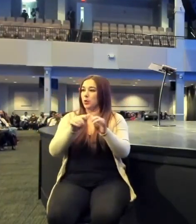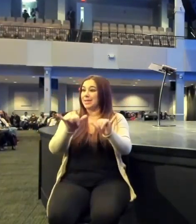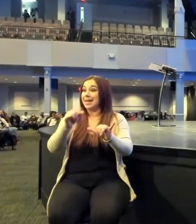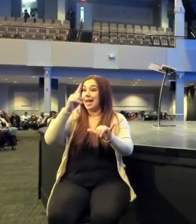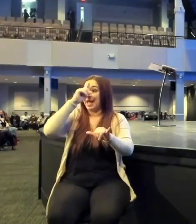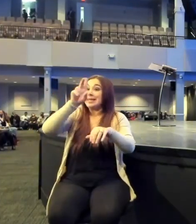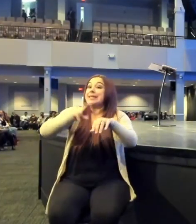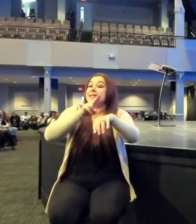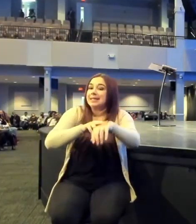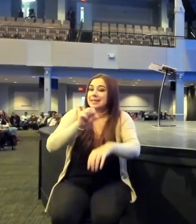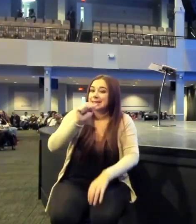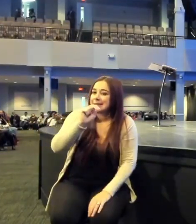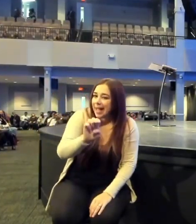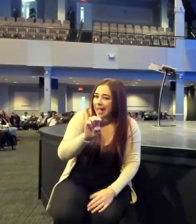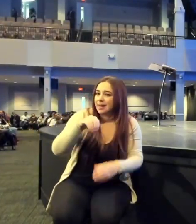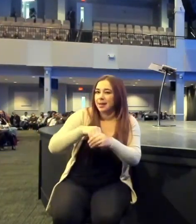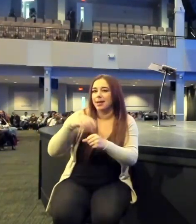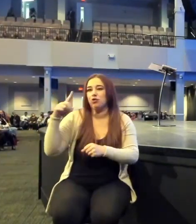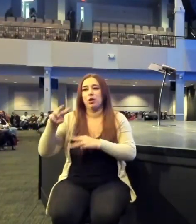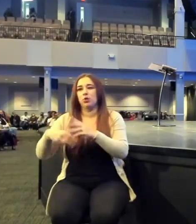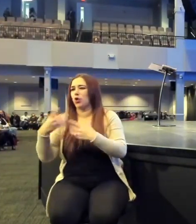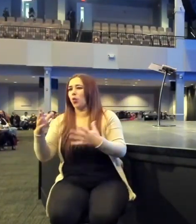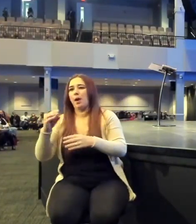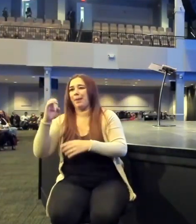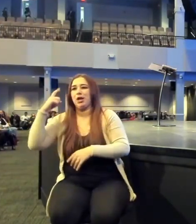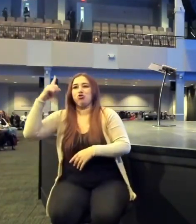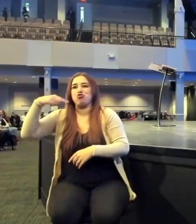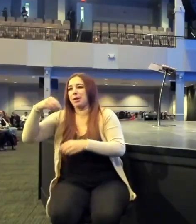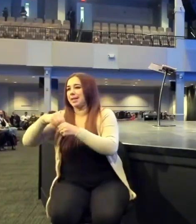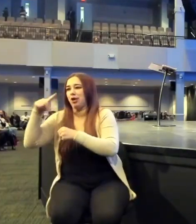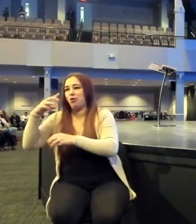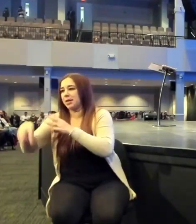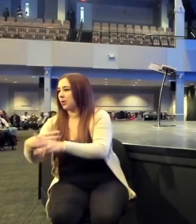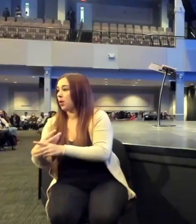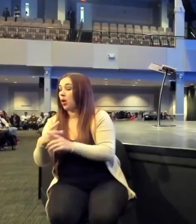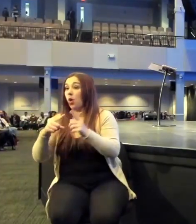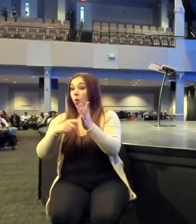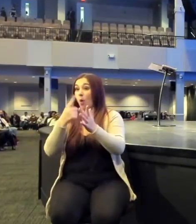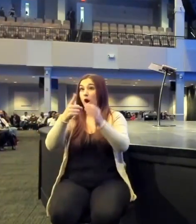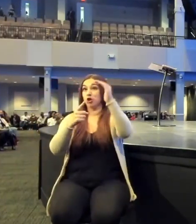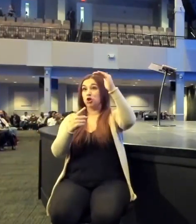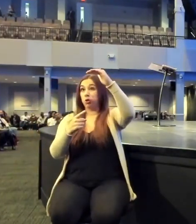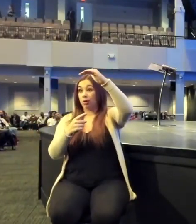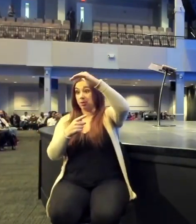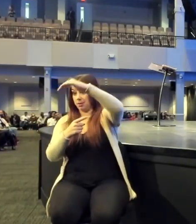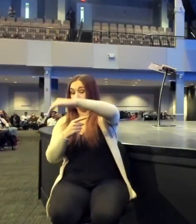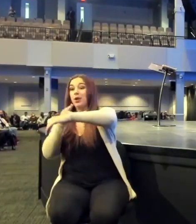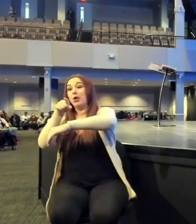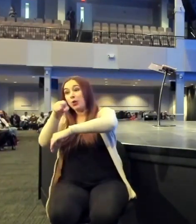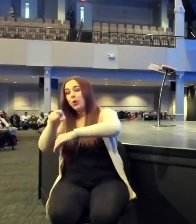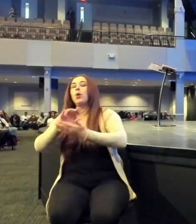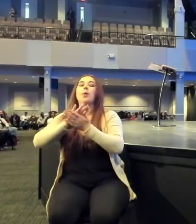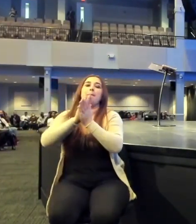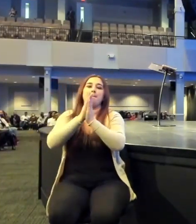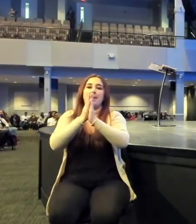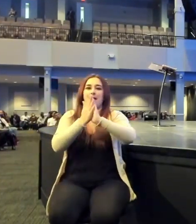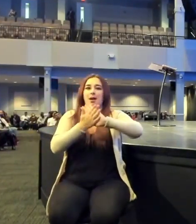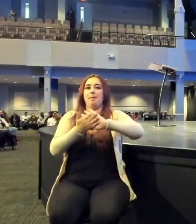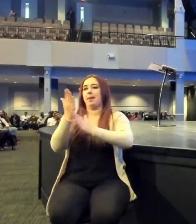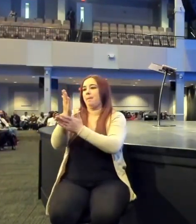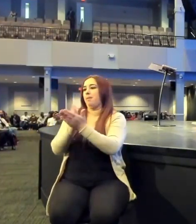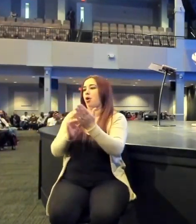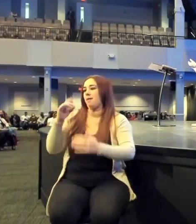Stay Sane in a Crazy World. So when you hit this point of being distressed, then you begin to be a part of